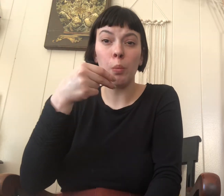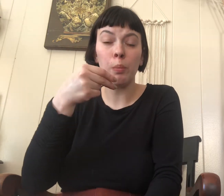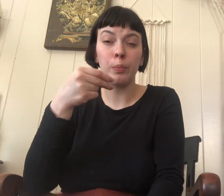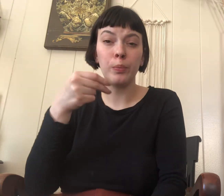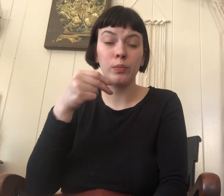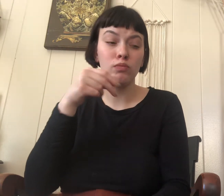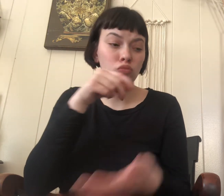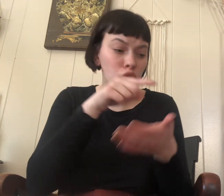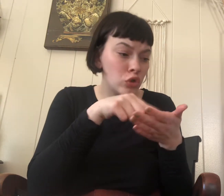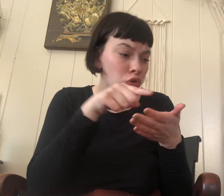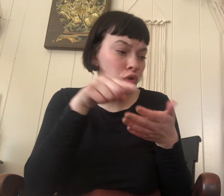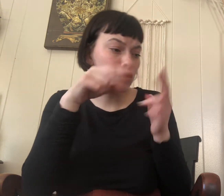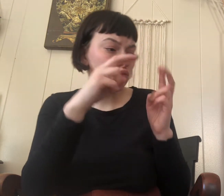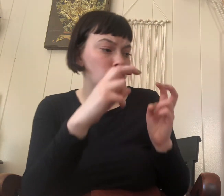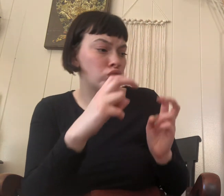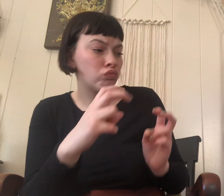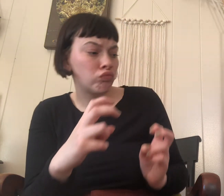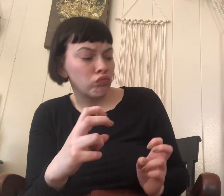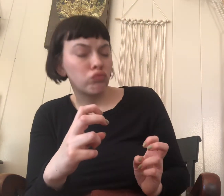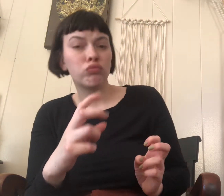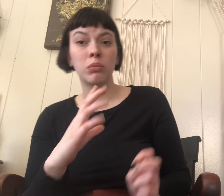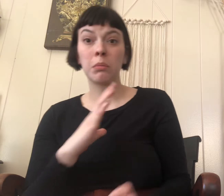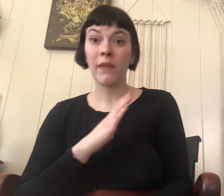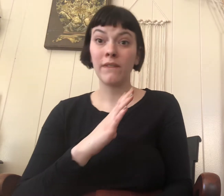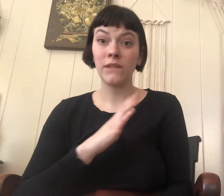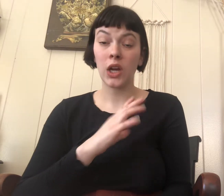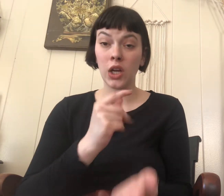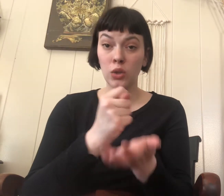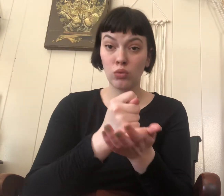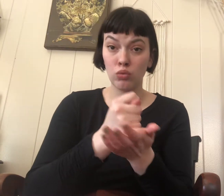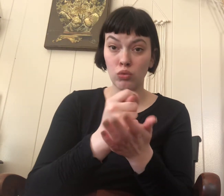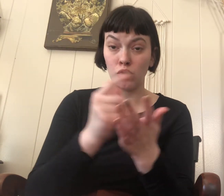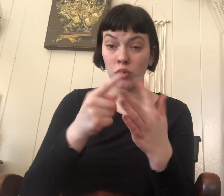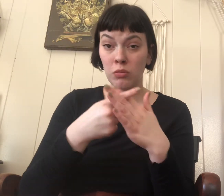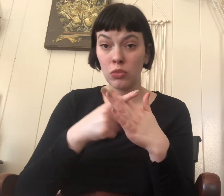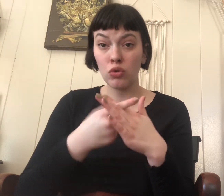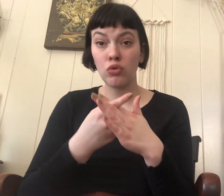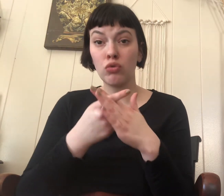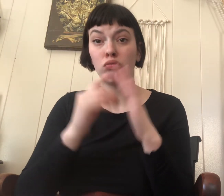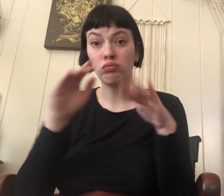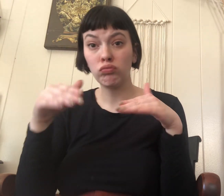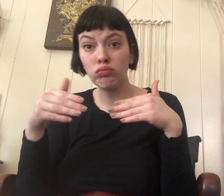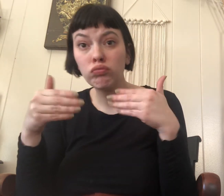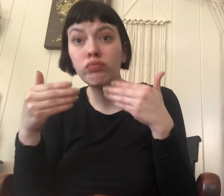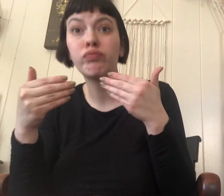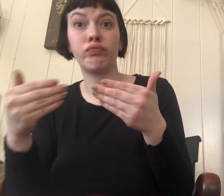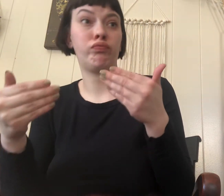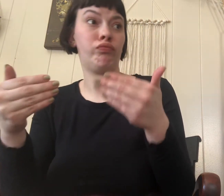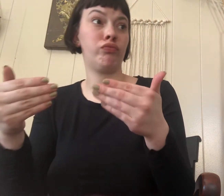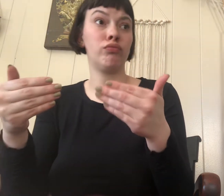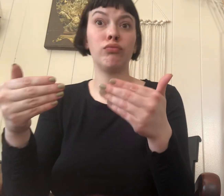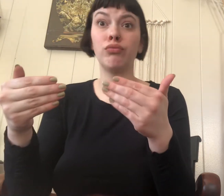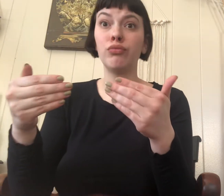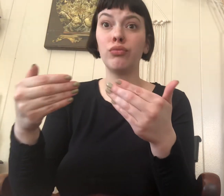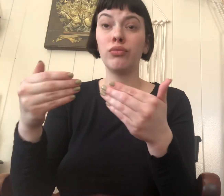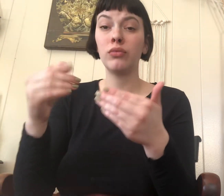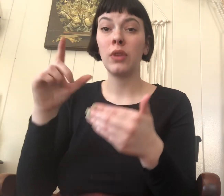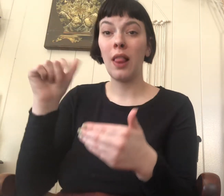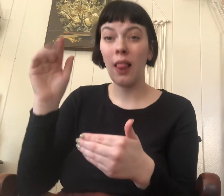blood tests are all right to begin treatment. We send it to the lab. The lab is right on site, and then we always look at your blood work first,